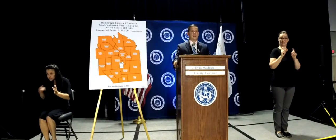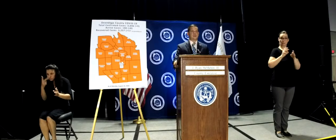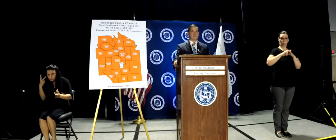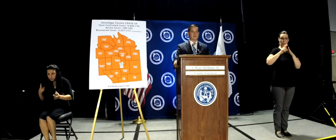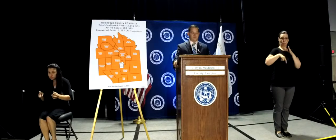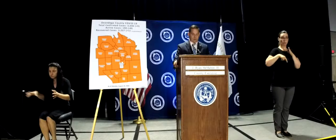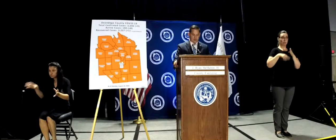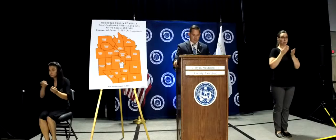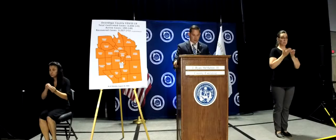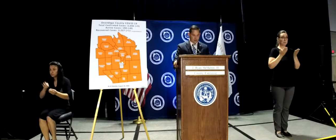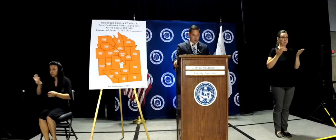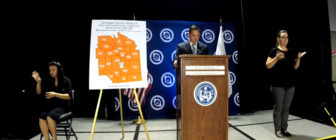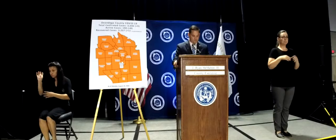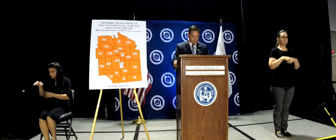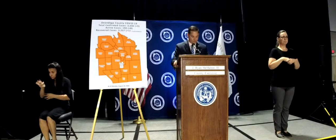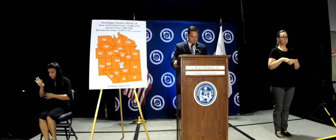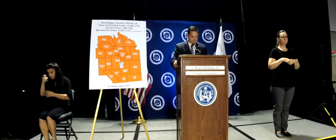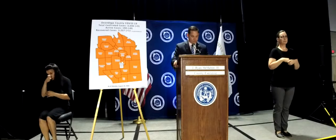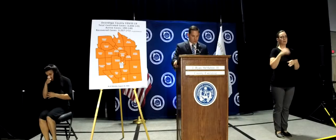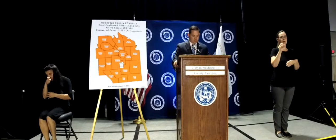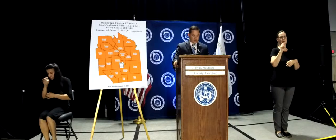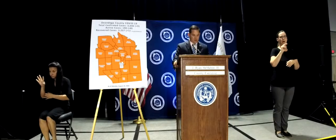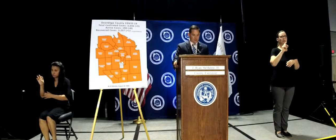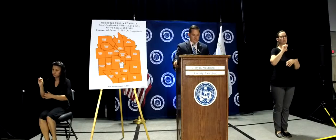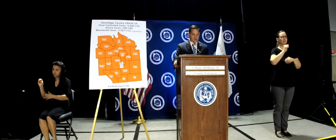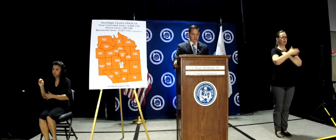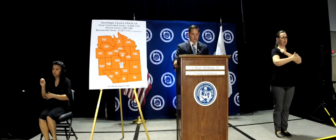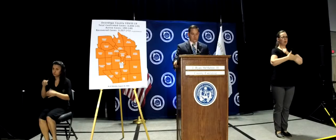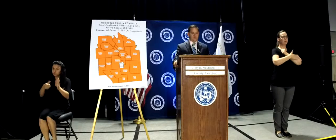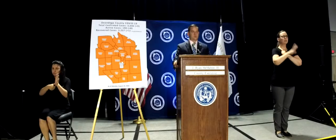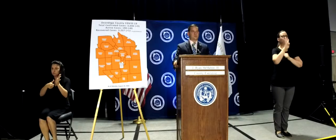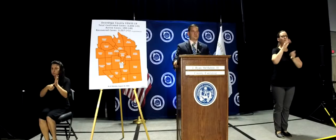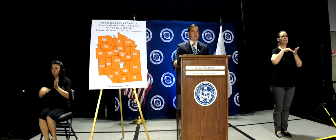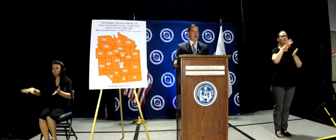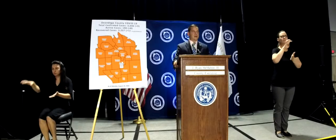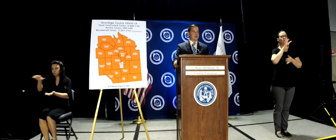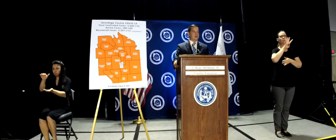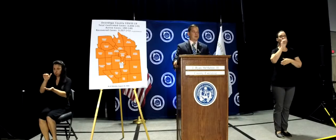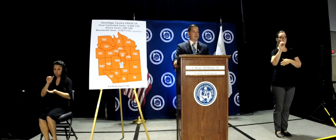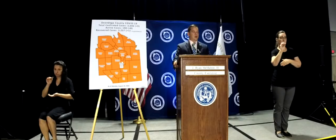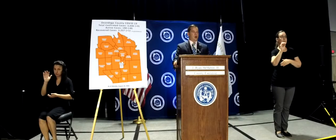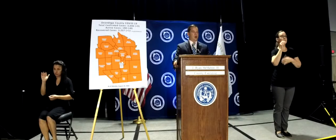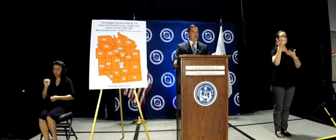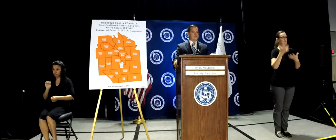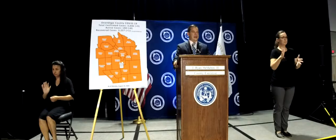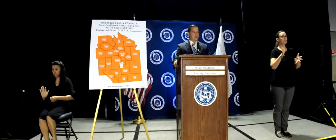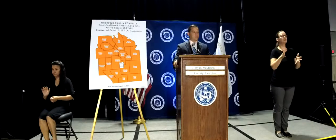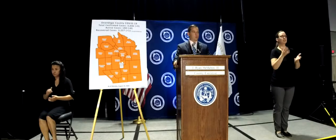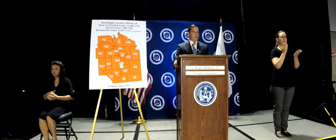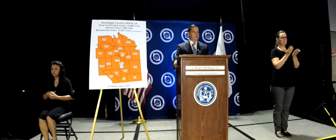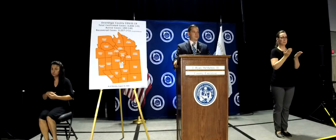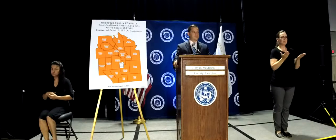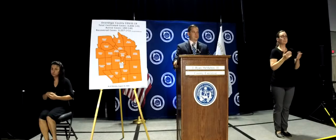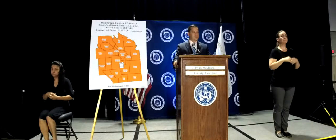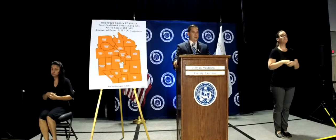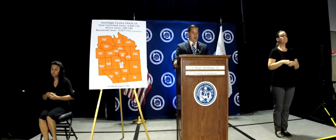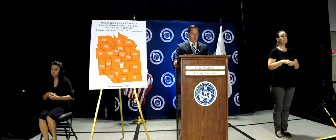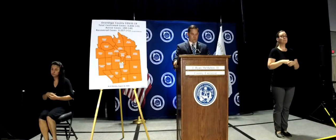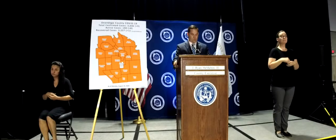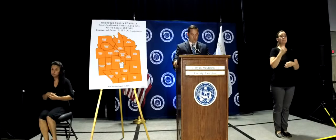4,440 tests from Onondaga County. In addition to this, which is not in our data